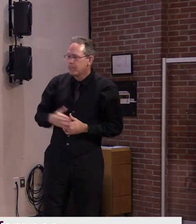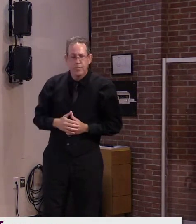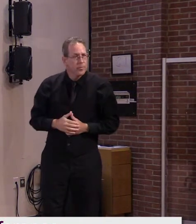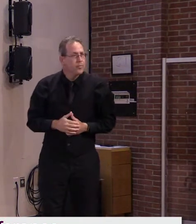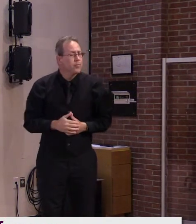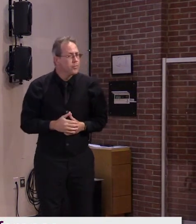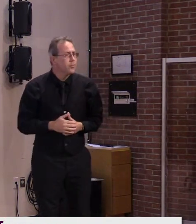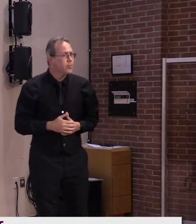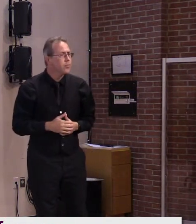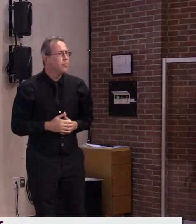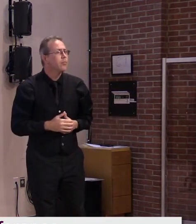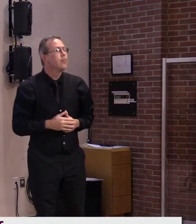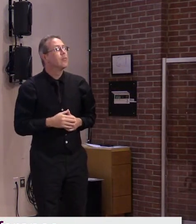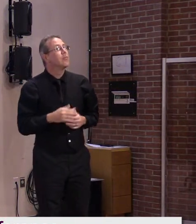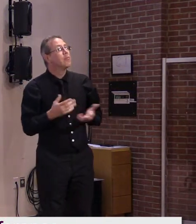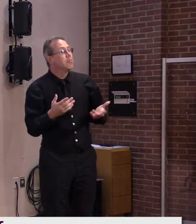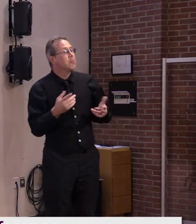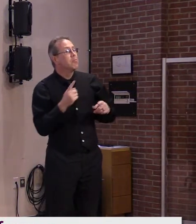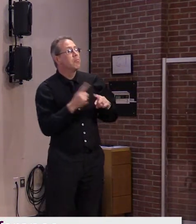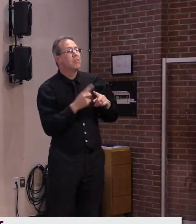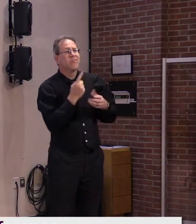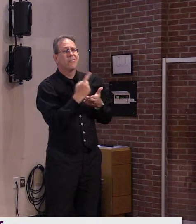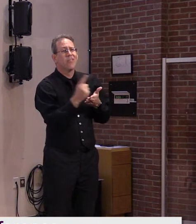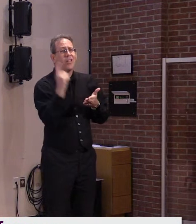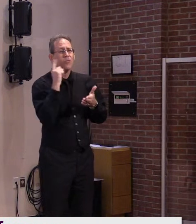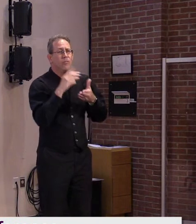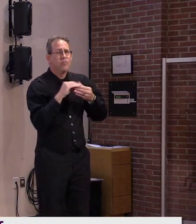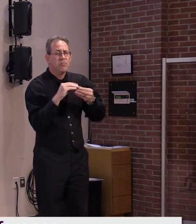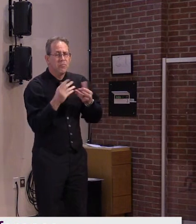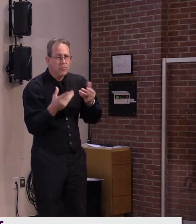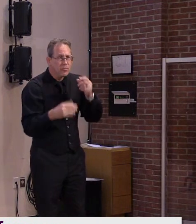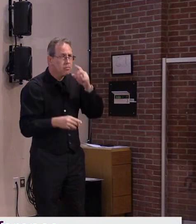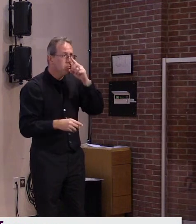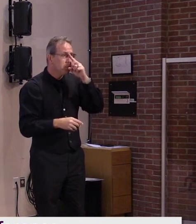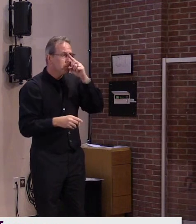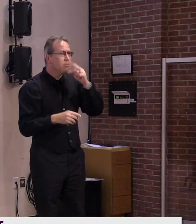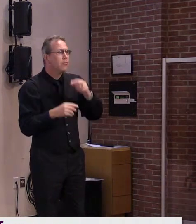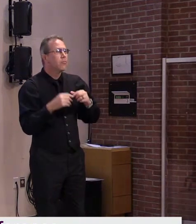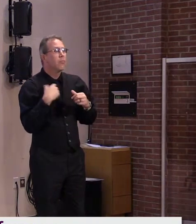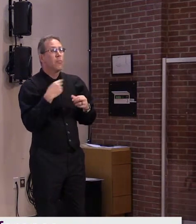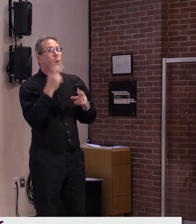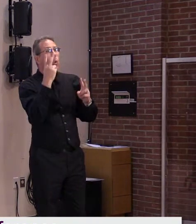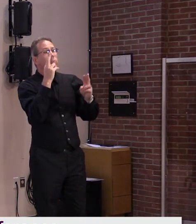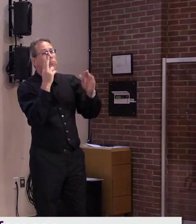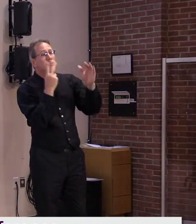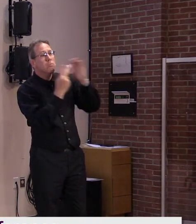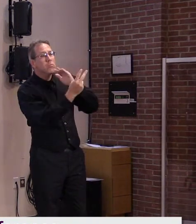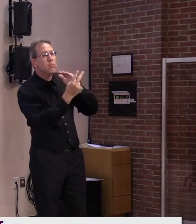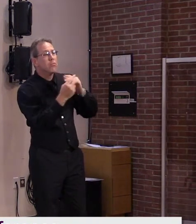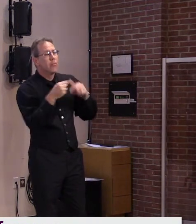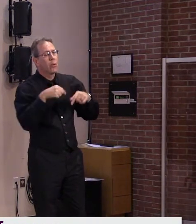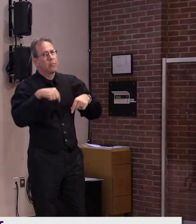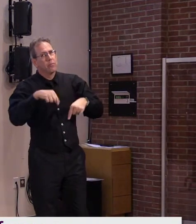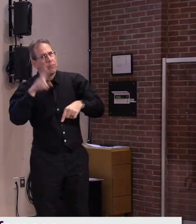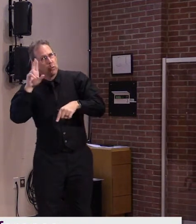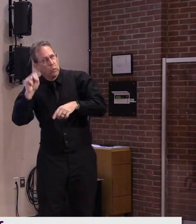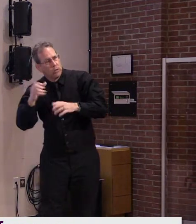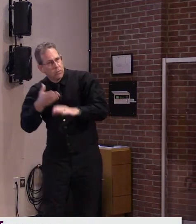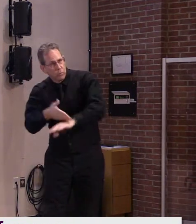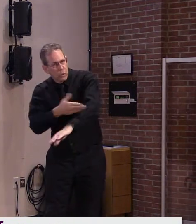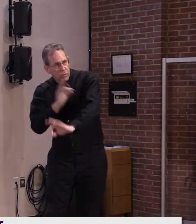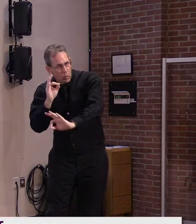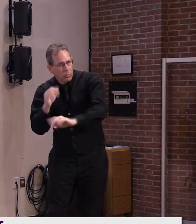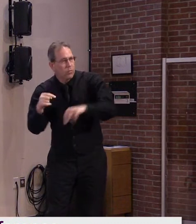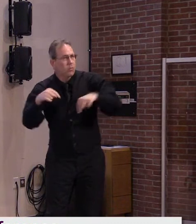about last week, certainly one of the things we want to see for Vermont, obviously the country doing better is helpful to us, but the region